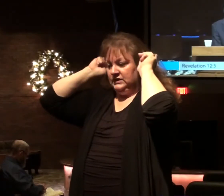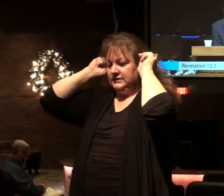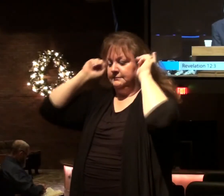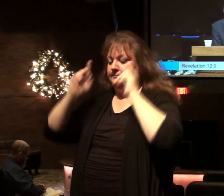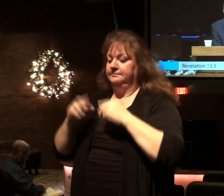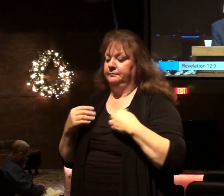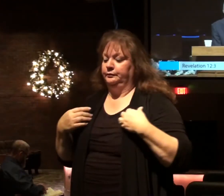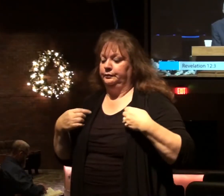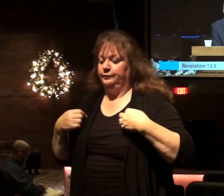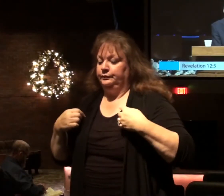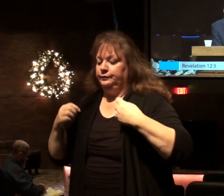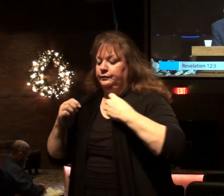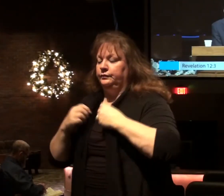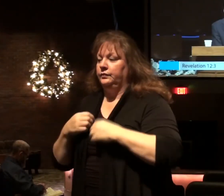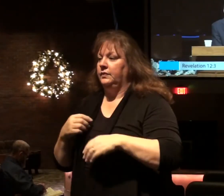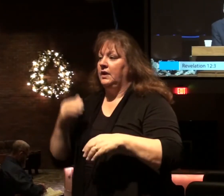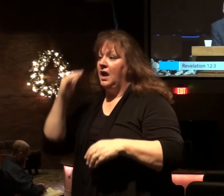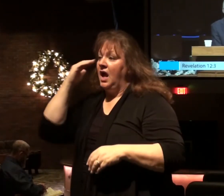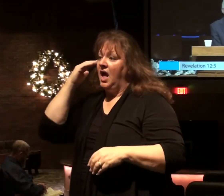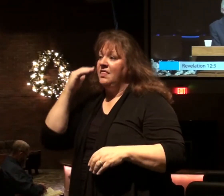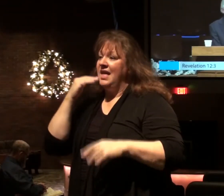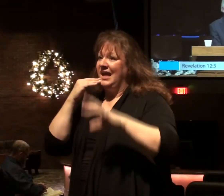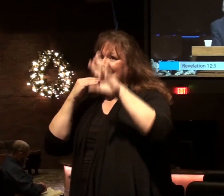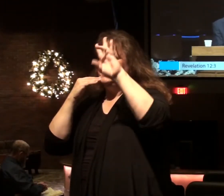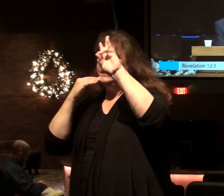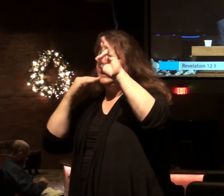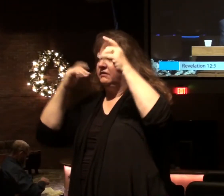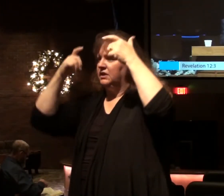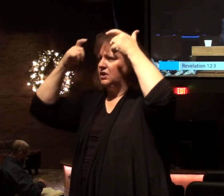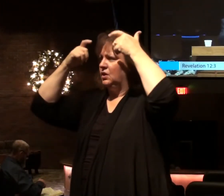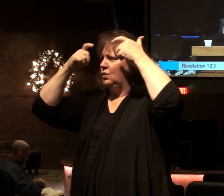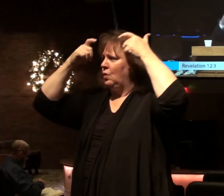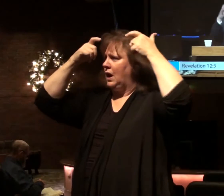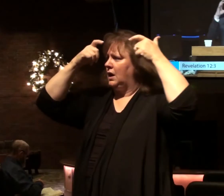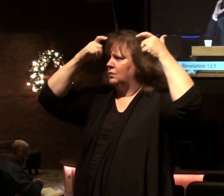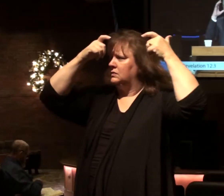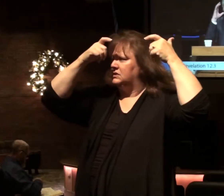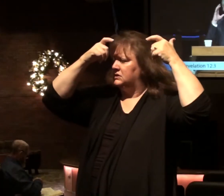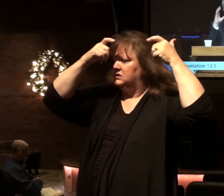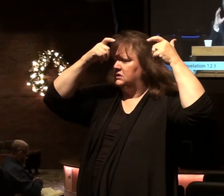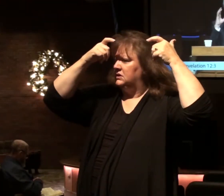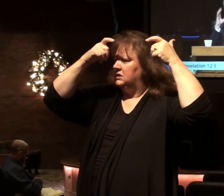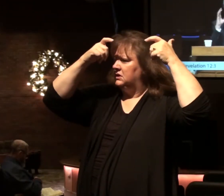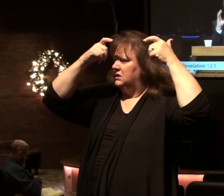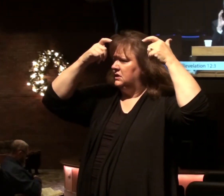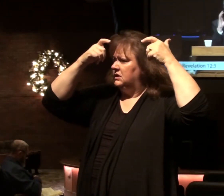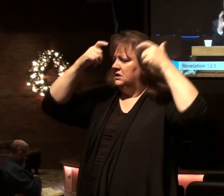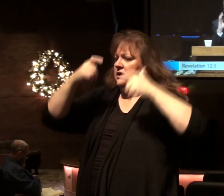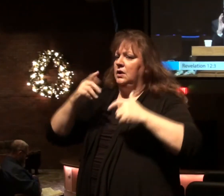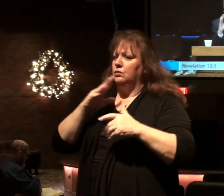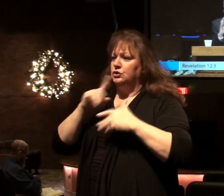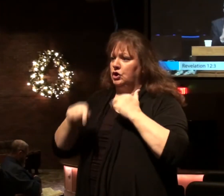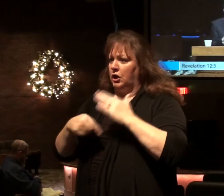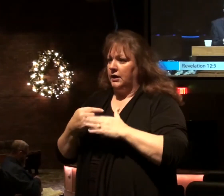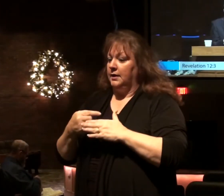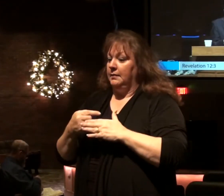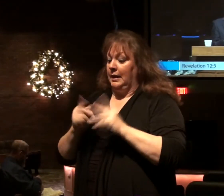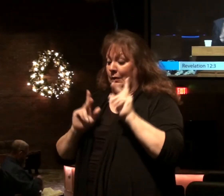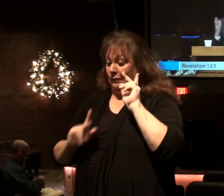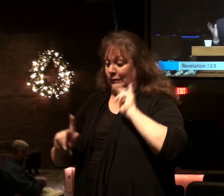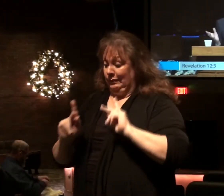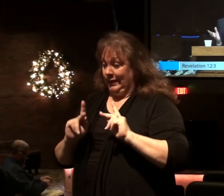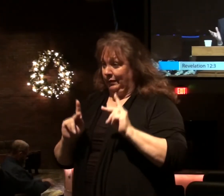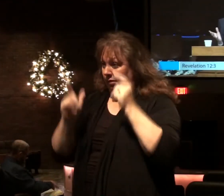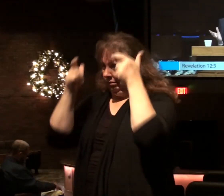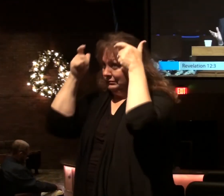of Daniel. And on the head were 7 diadems, because these are earthly empires.